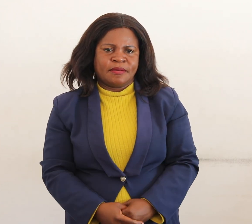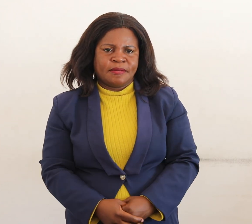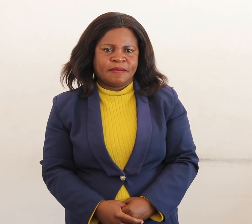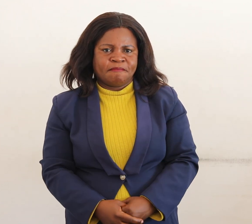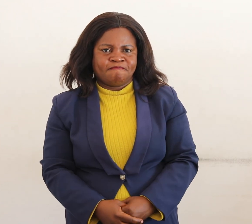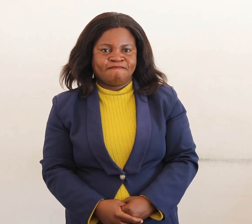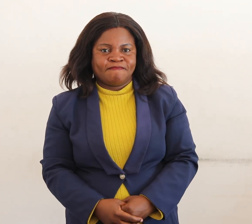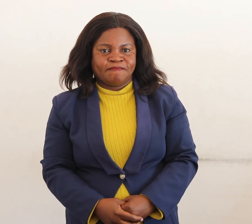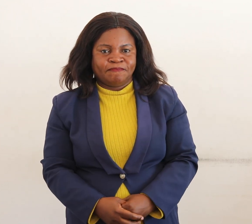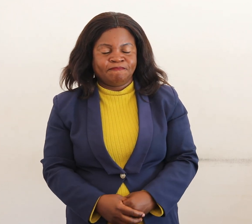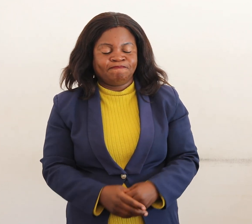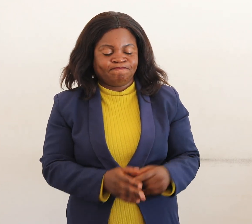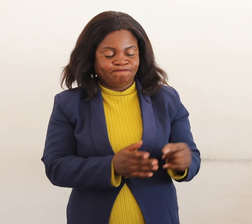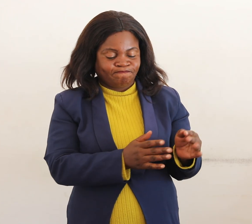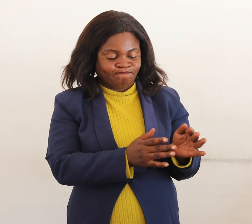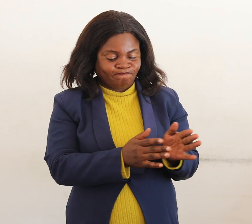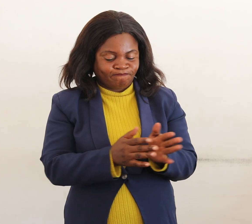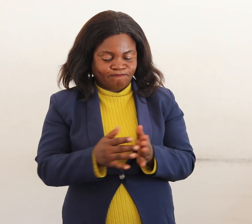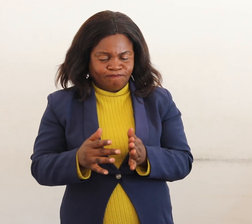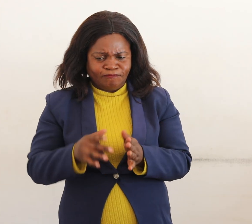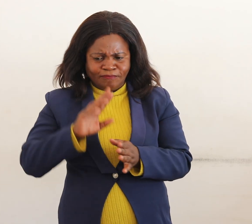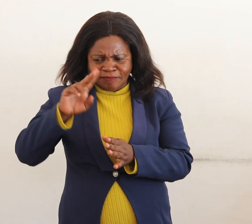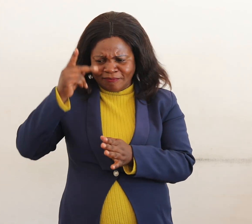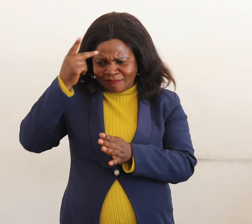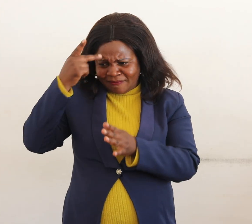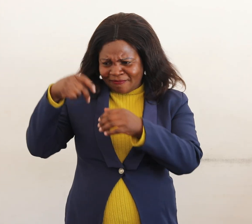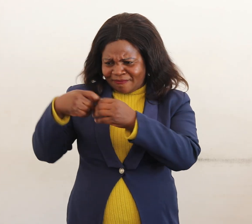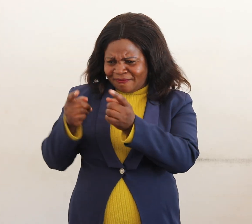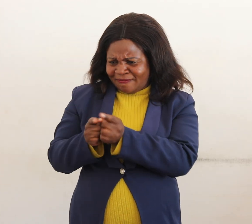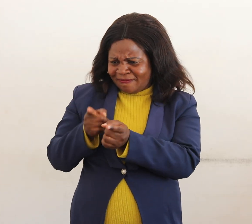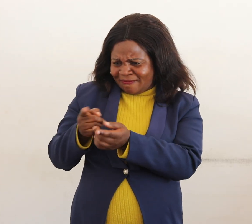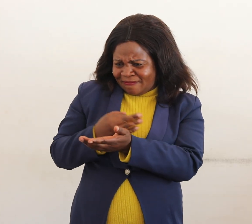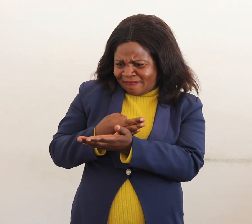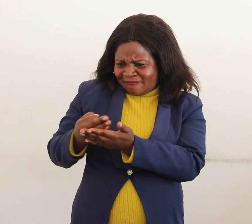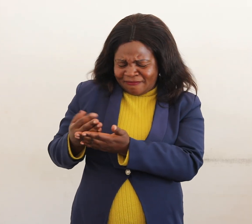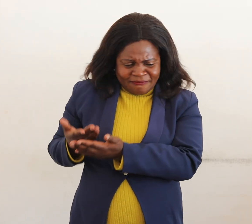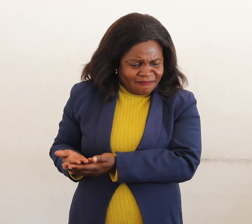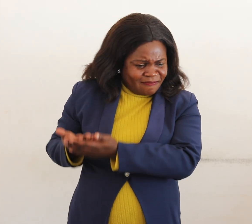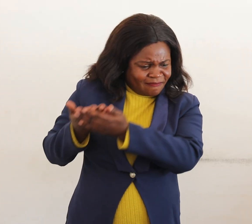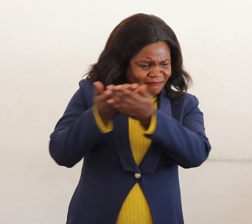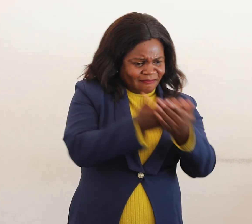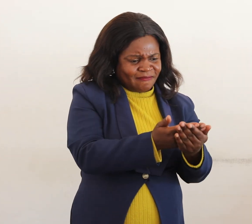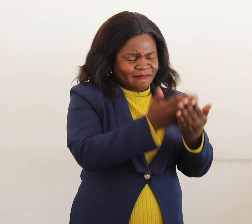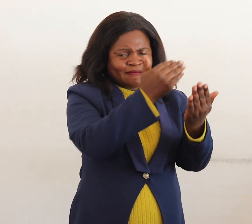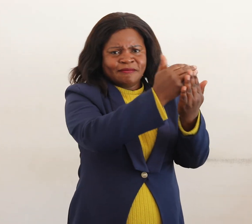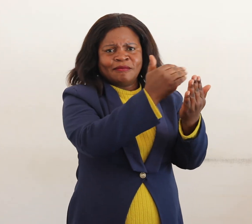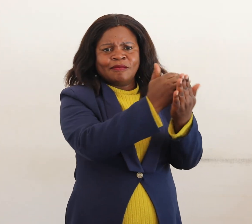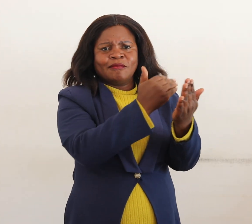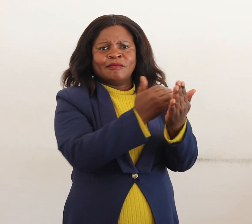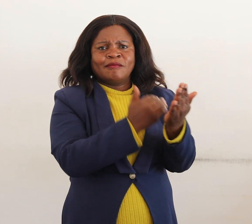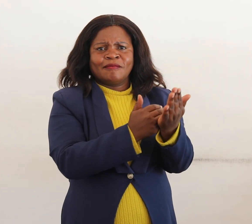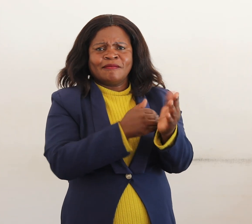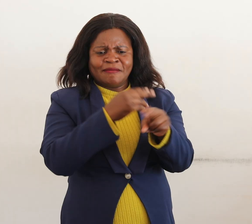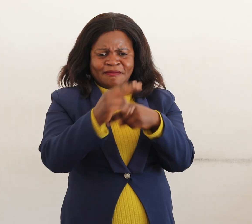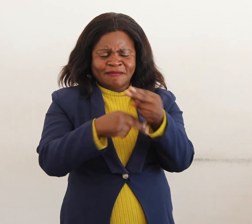Further, if a party fails to submit a party list, the votes its